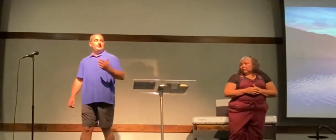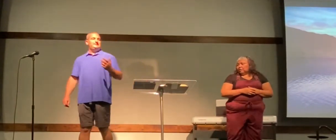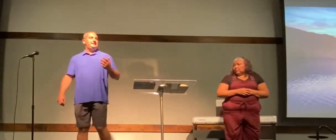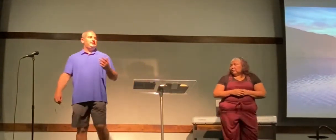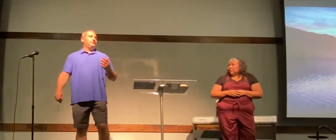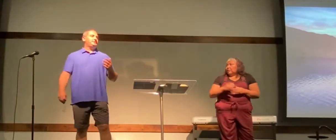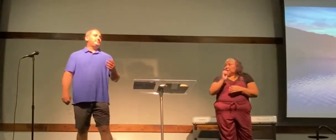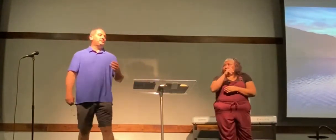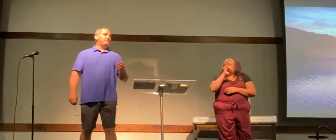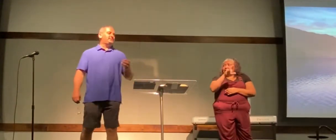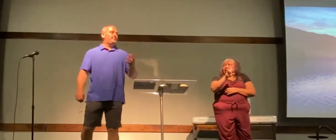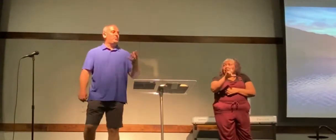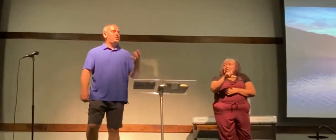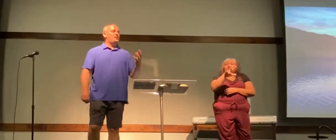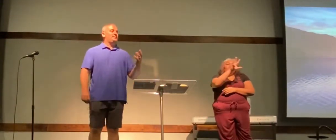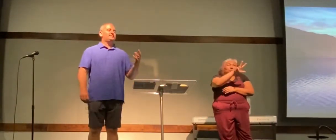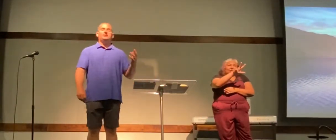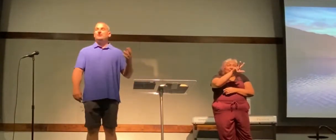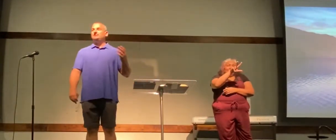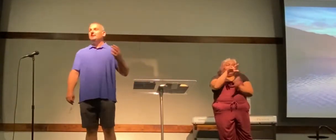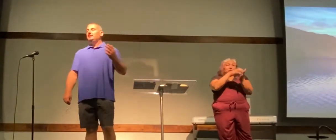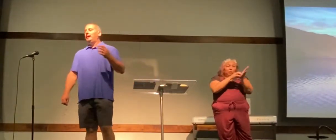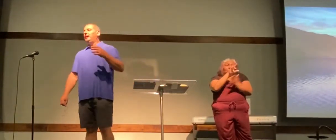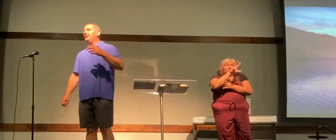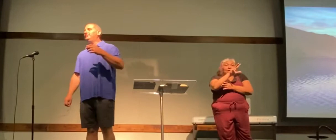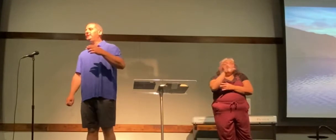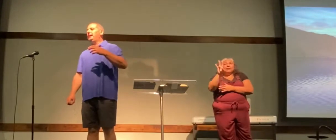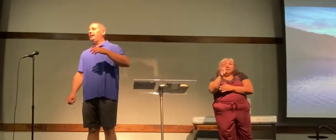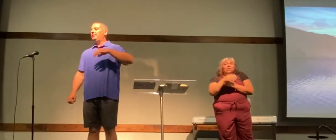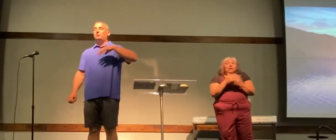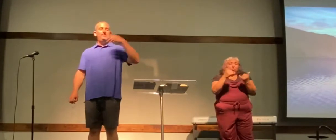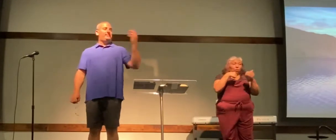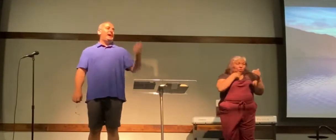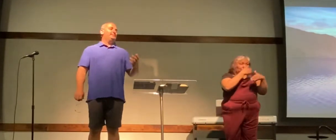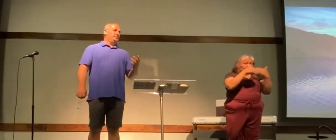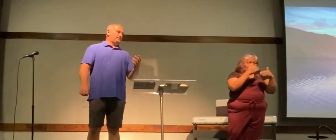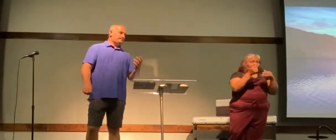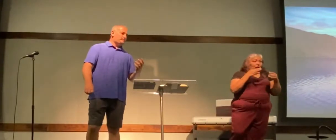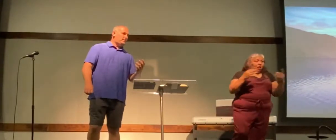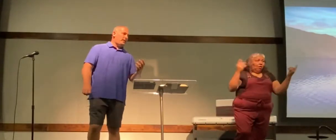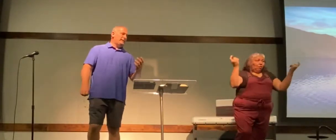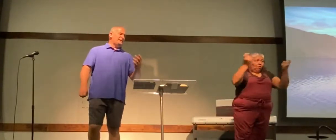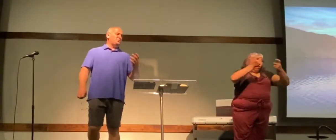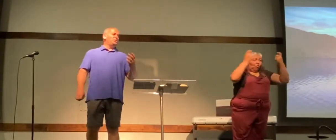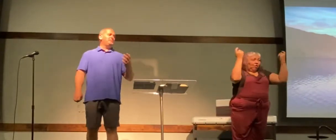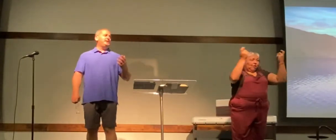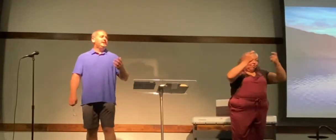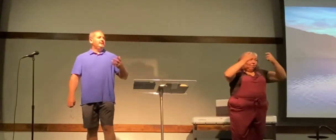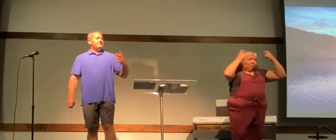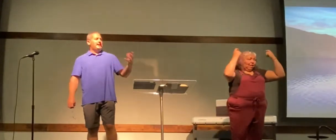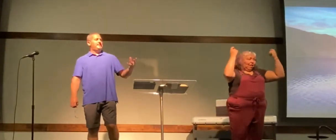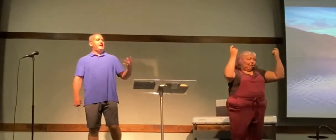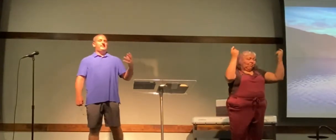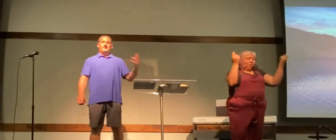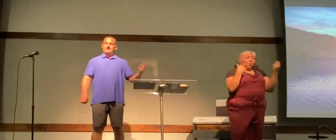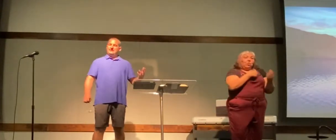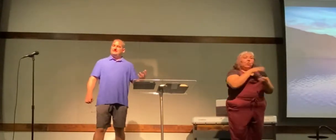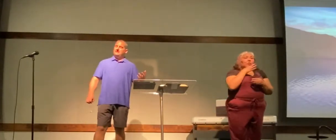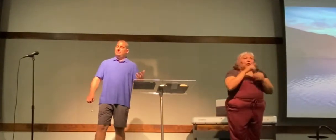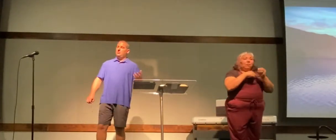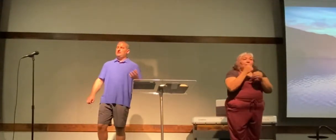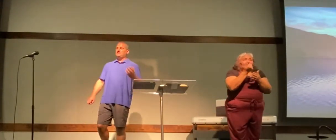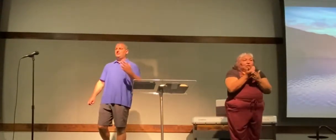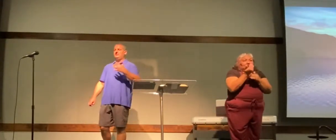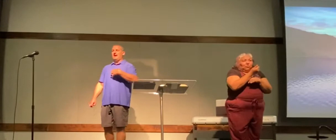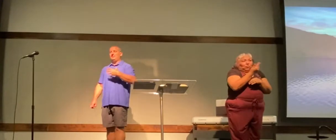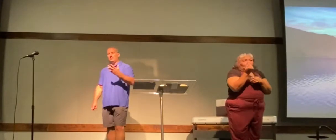So Ezekiel chapter 37, we are in the series of revival. And that's what we're going to be talking about for the next